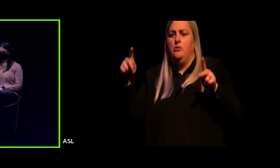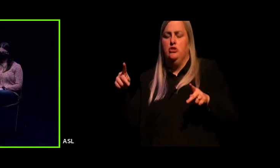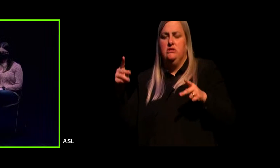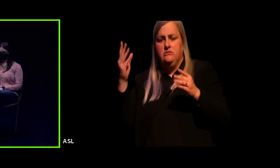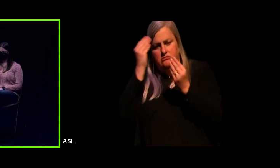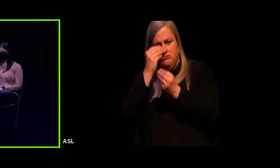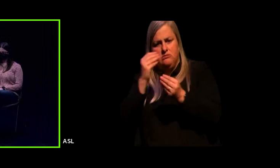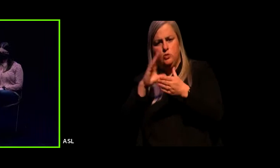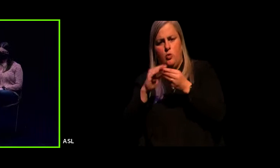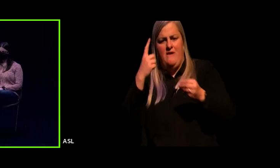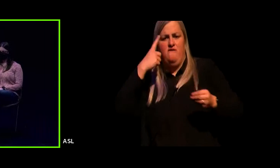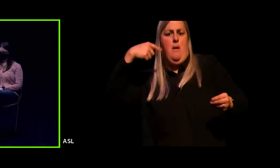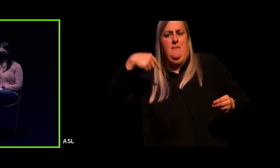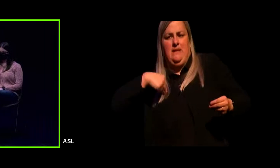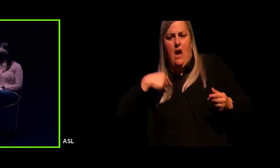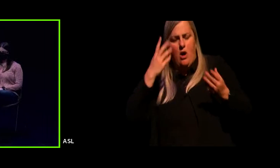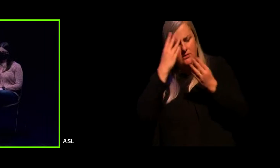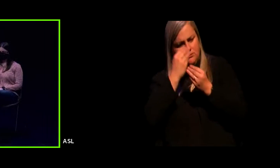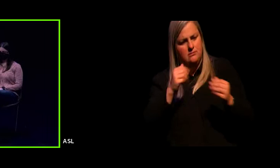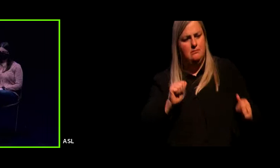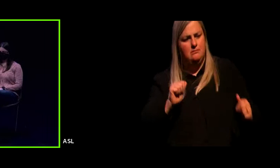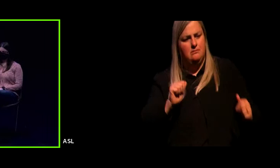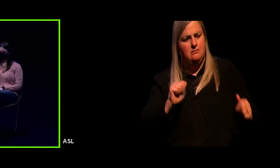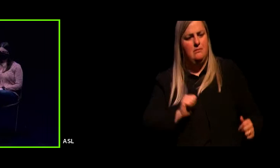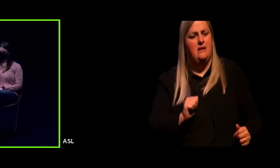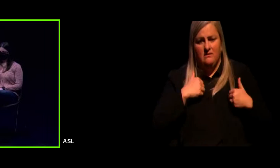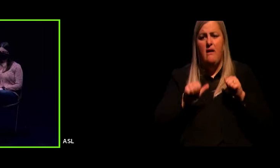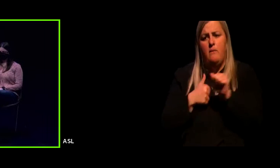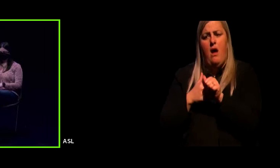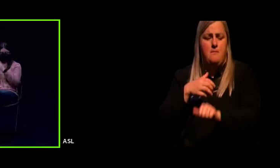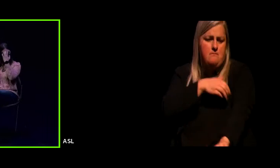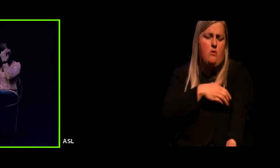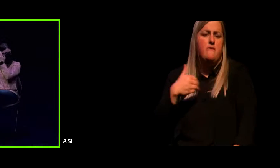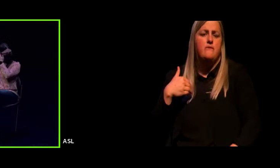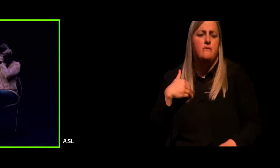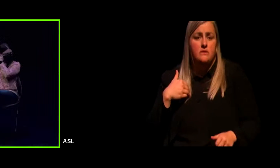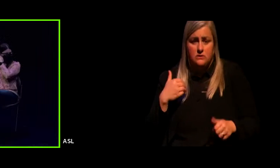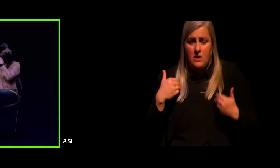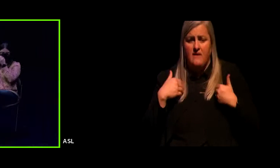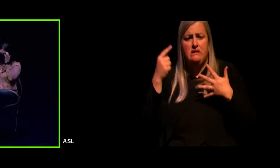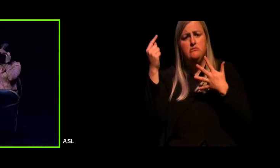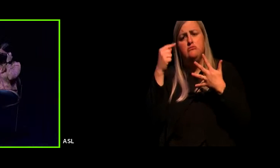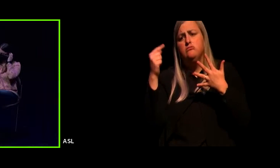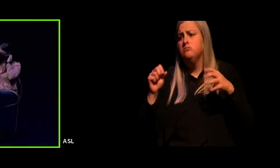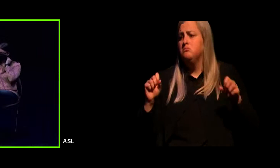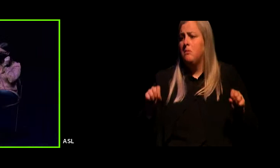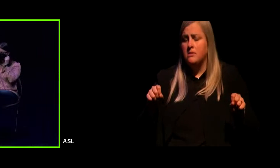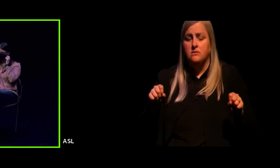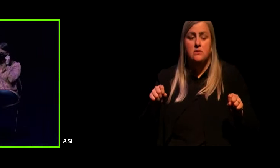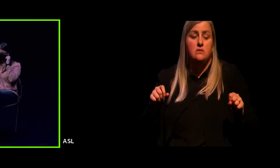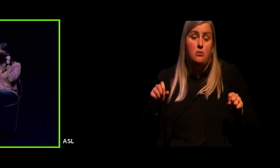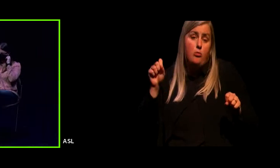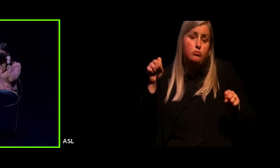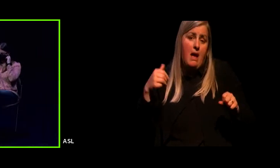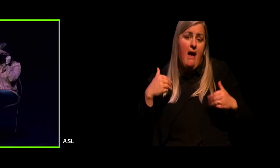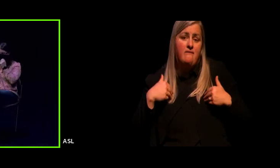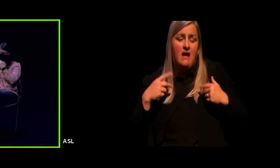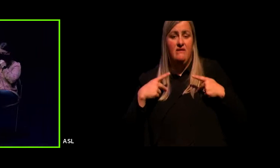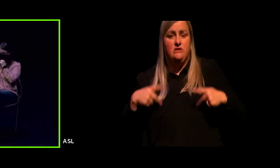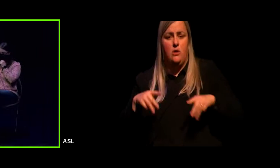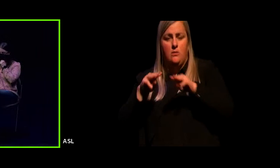to be able to tell it myself, because there's a lot of power in that. And so I think we have a lot of possibilities. I mean, yes, there's the physical museum, but we have so